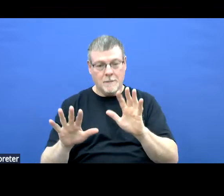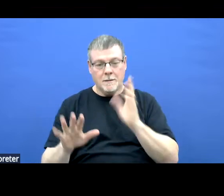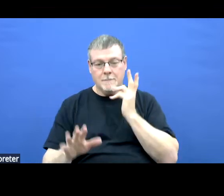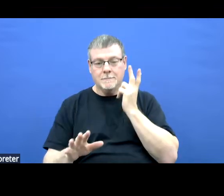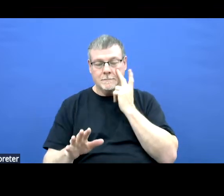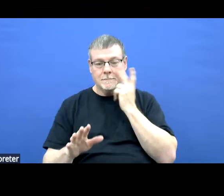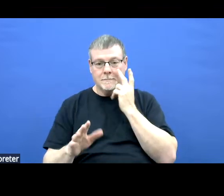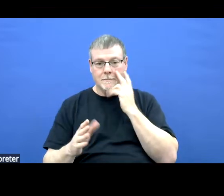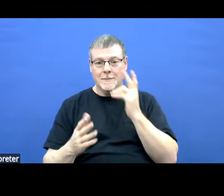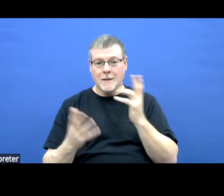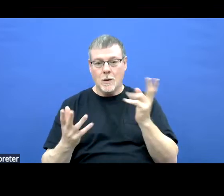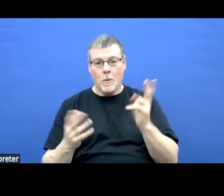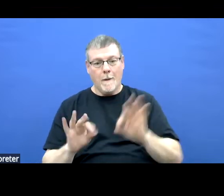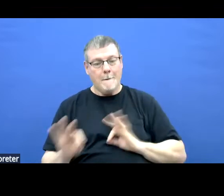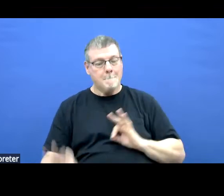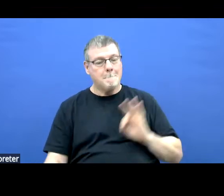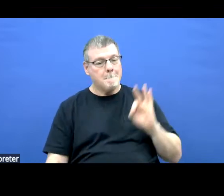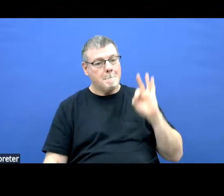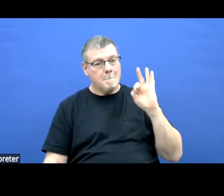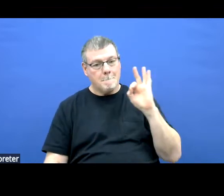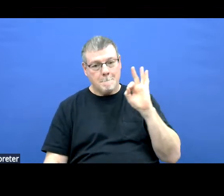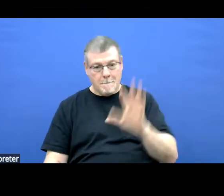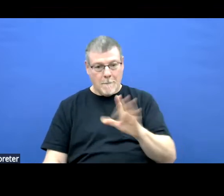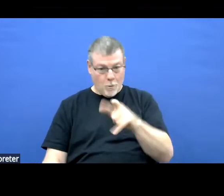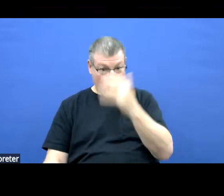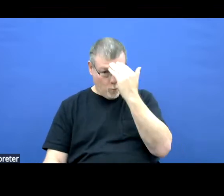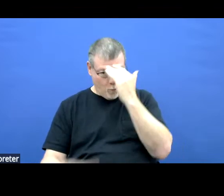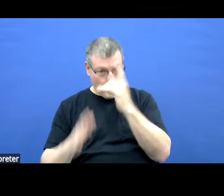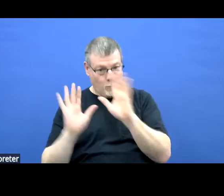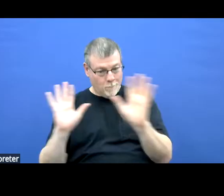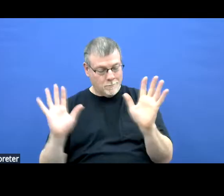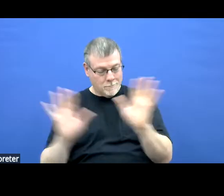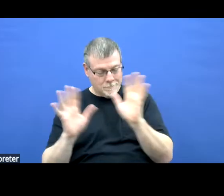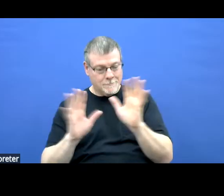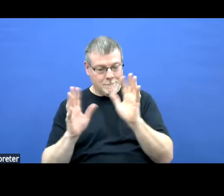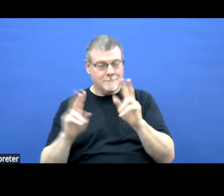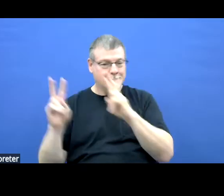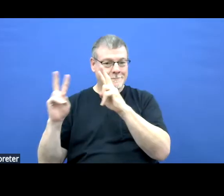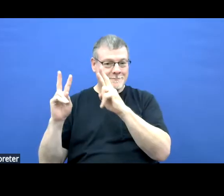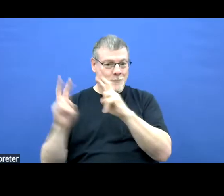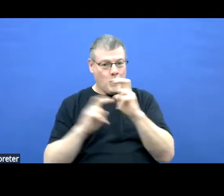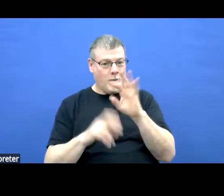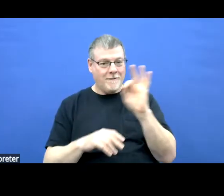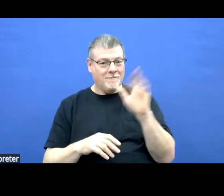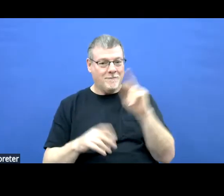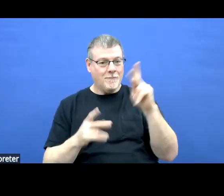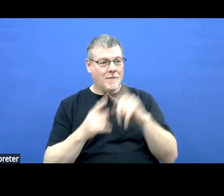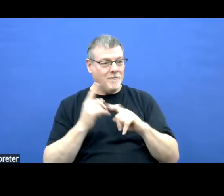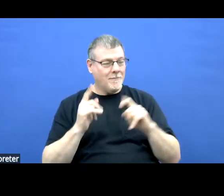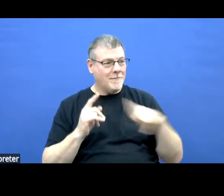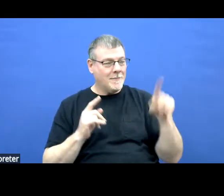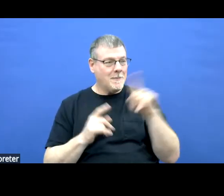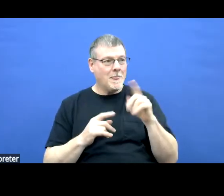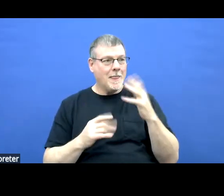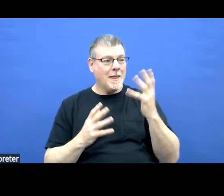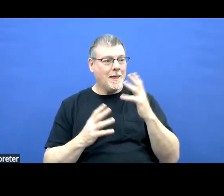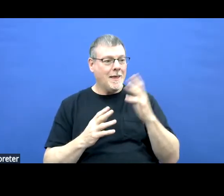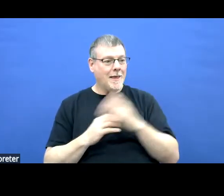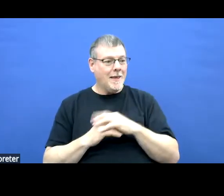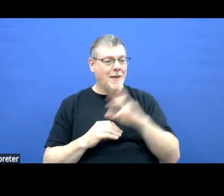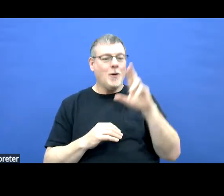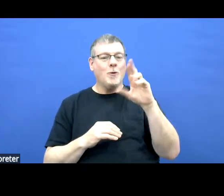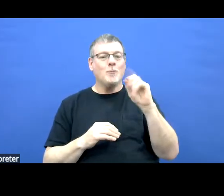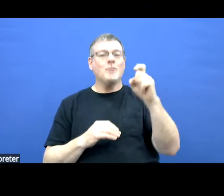paper the you-know-what out of this, to quote Frank from and Bergia from the